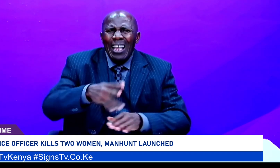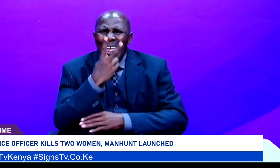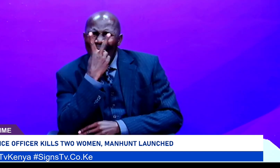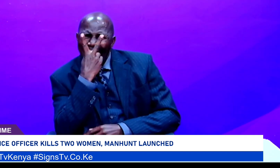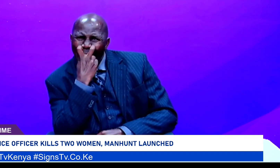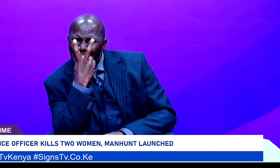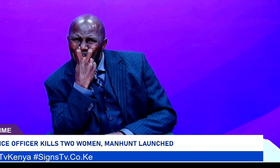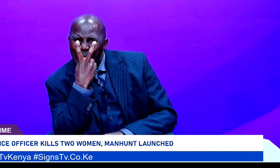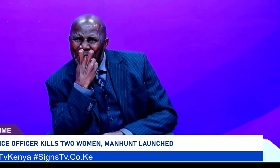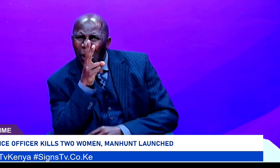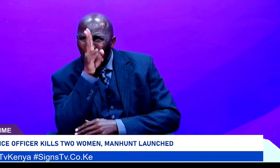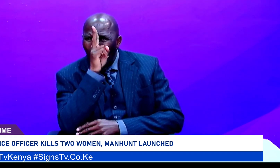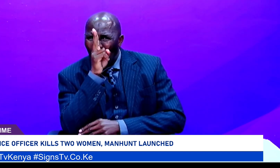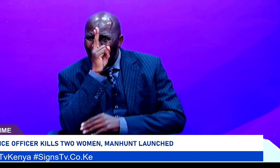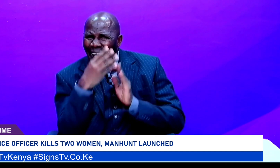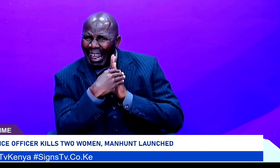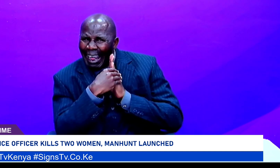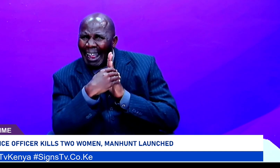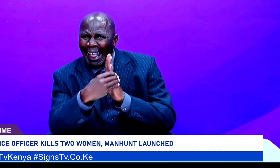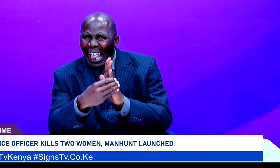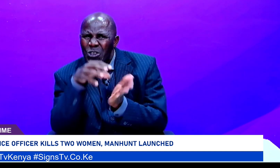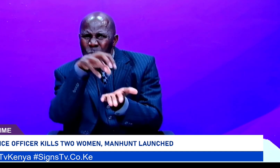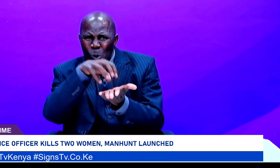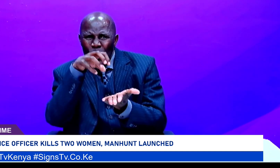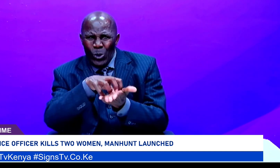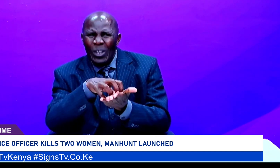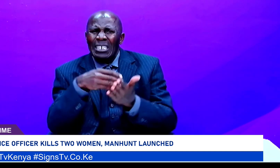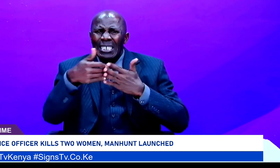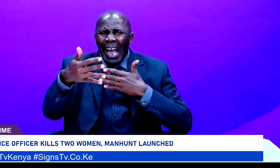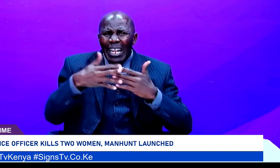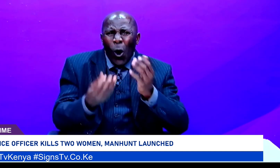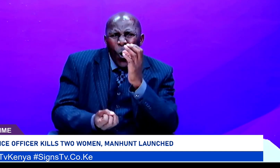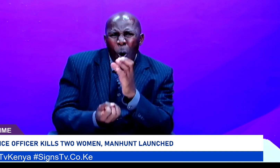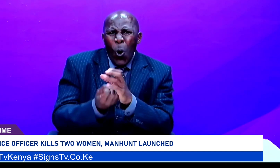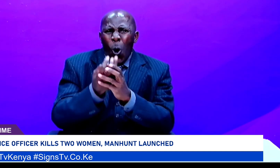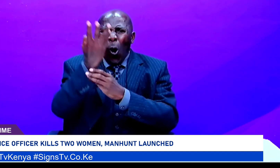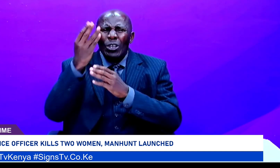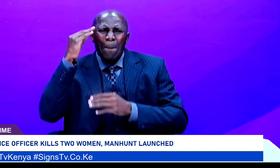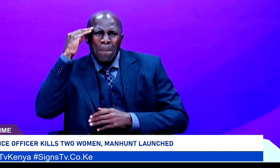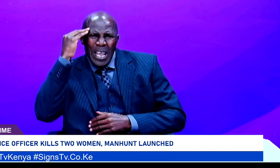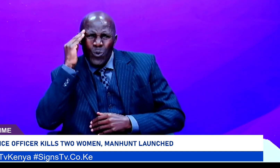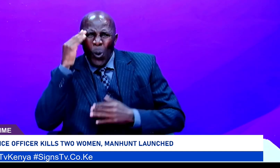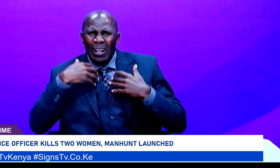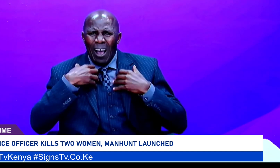as a sign of growing mental health concerns among officers.